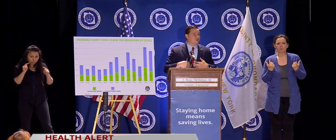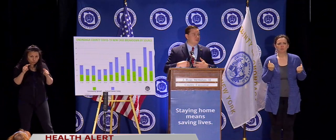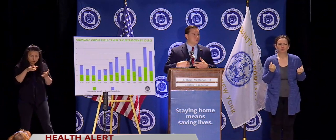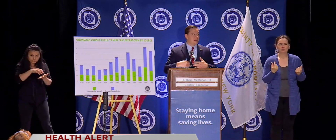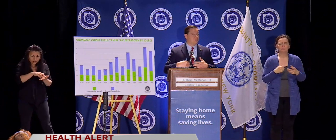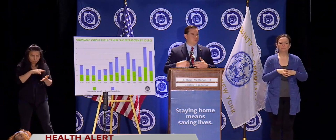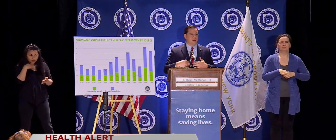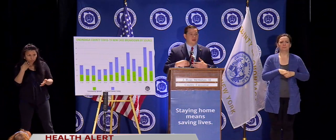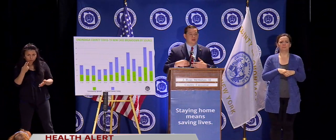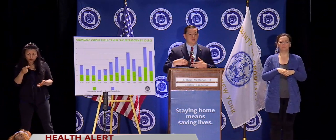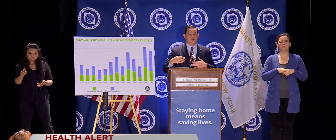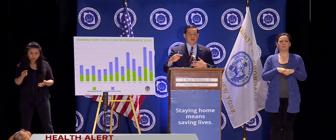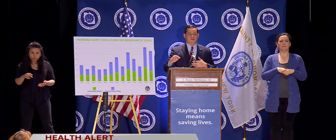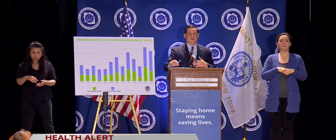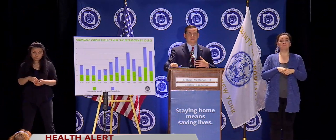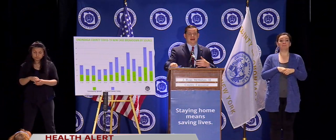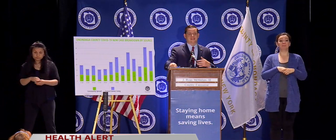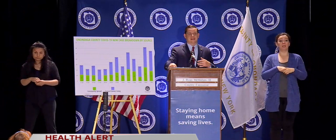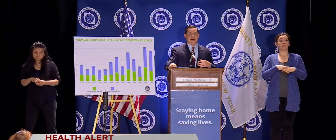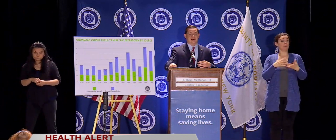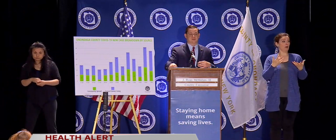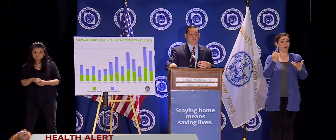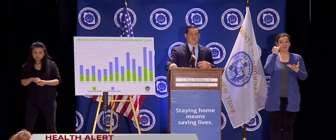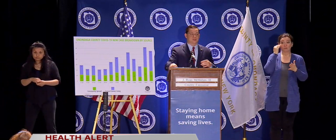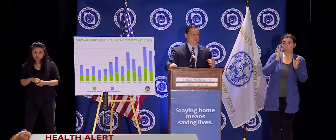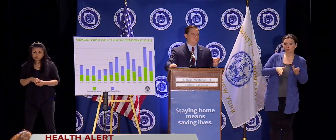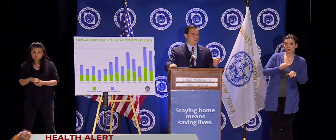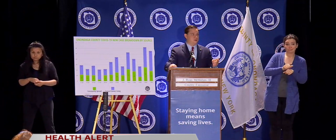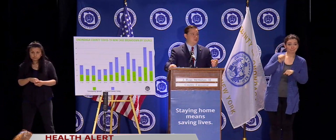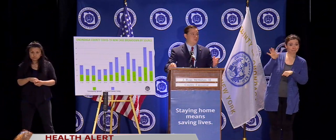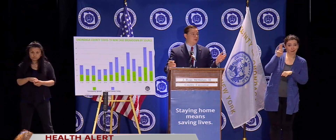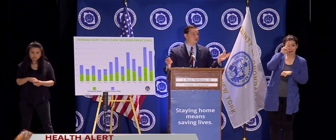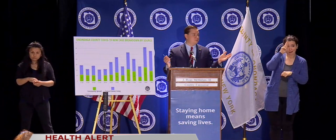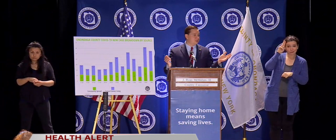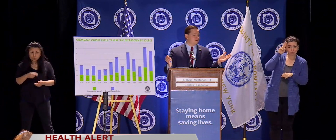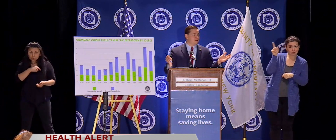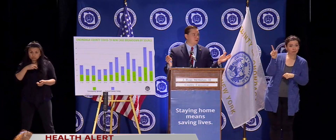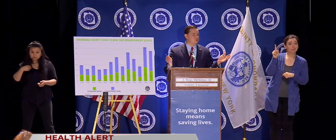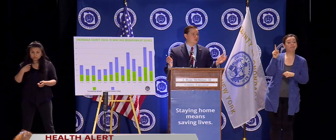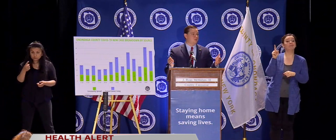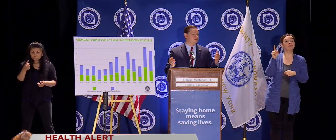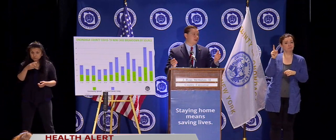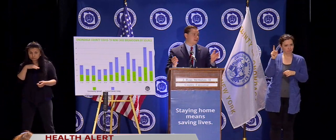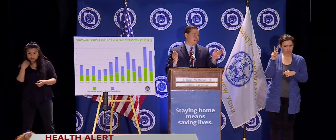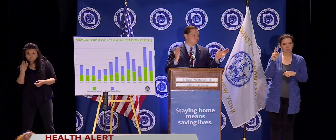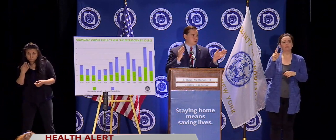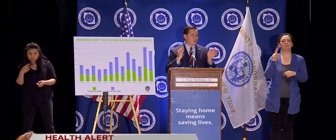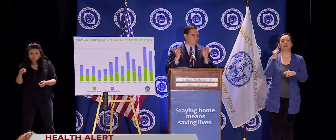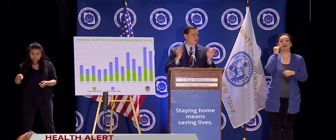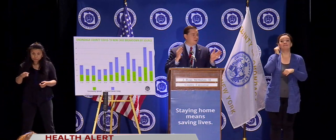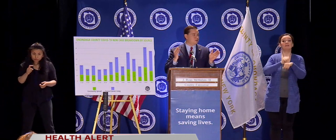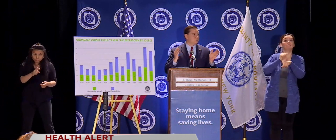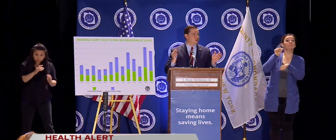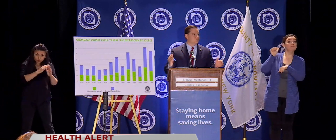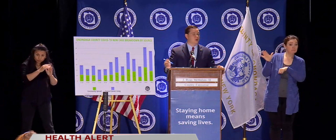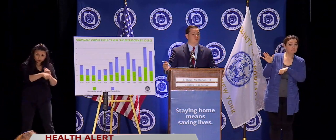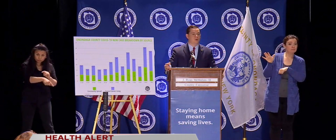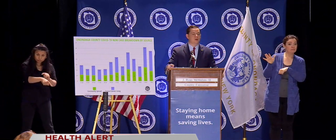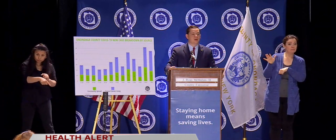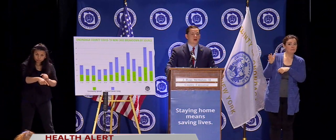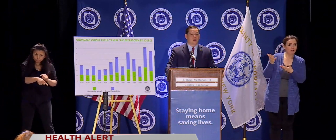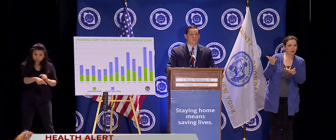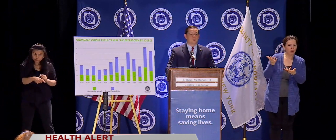my definition, I would have thought if someone dies in a hospital but they lived in a nursing home, they lived in a nursing home. So I guess that's related to a